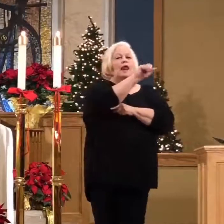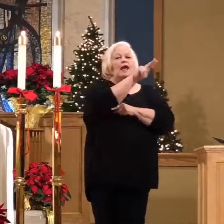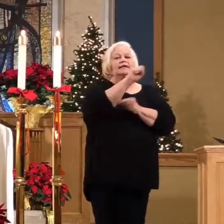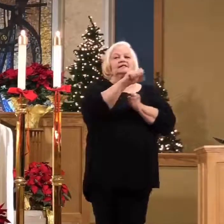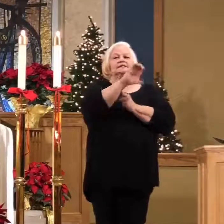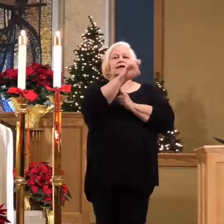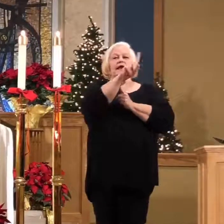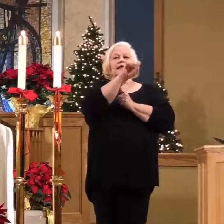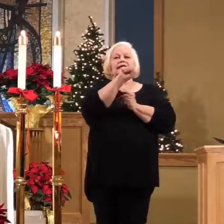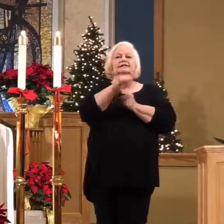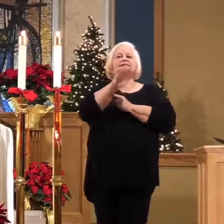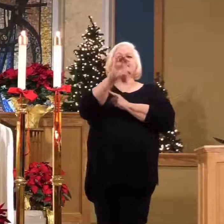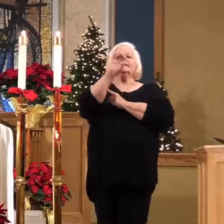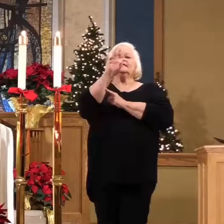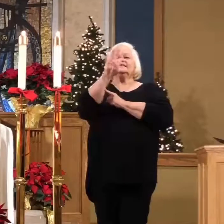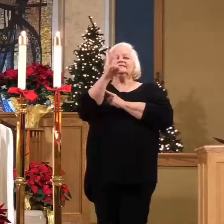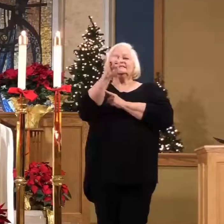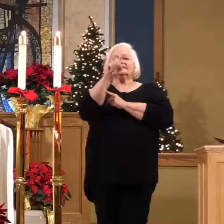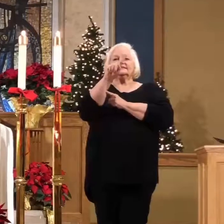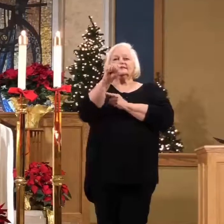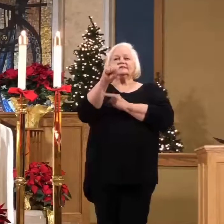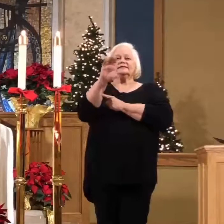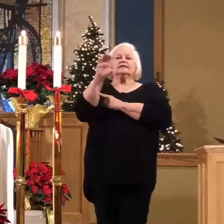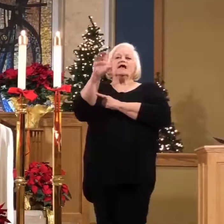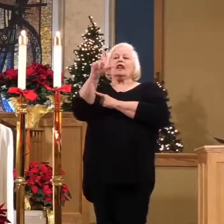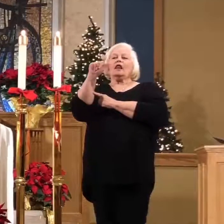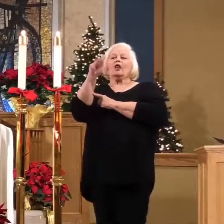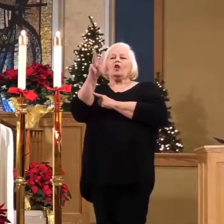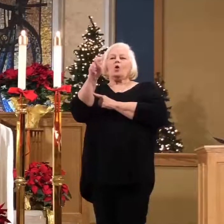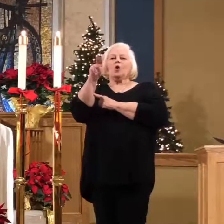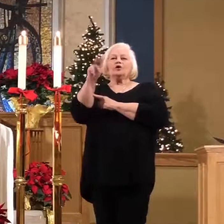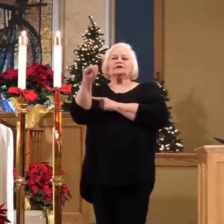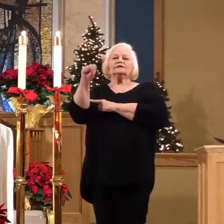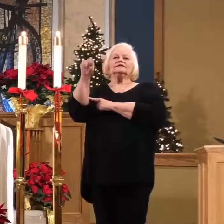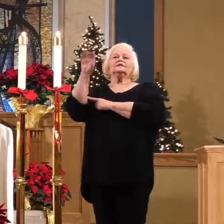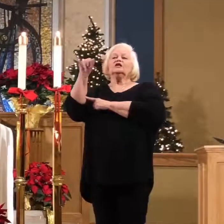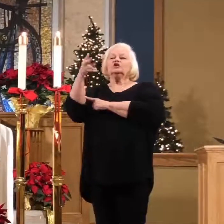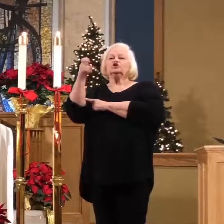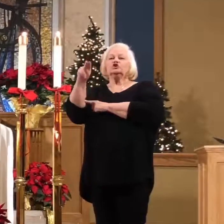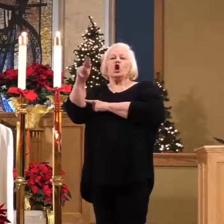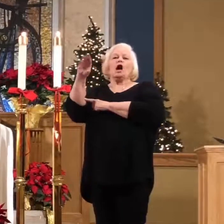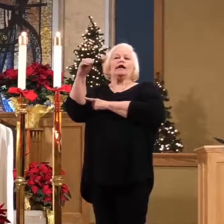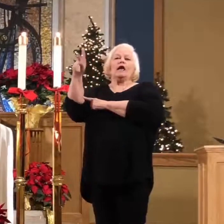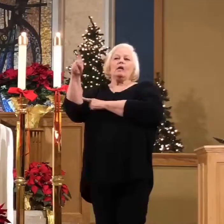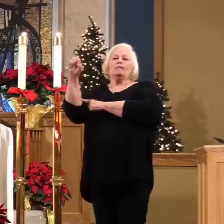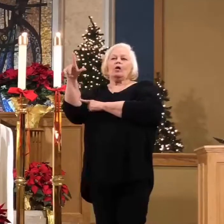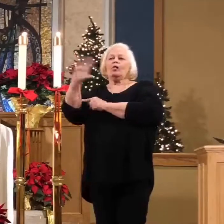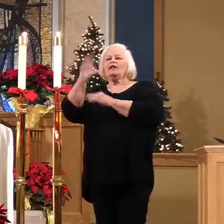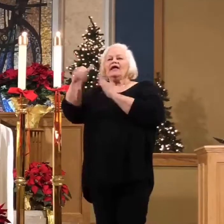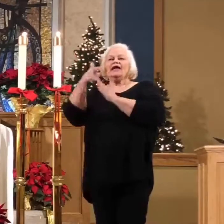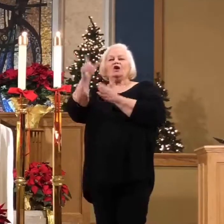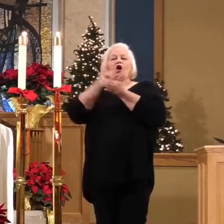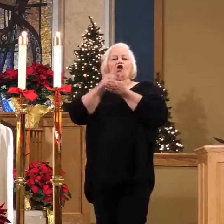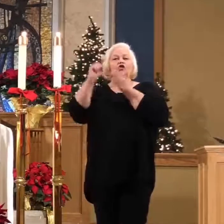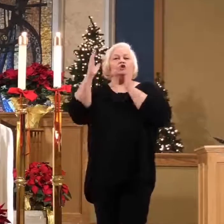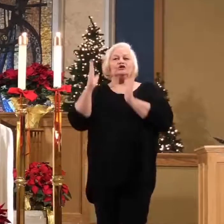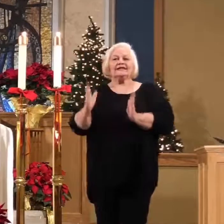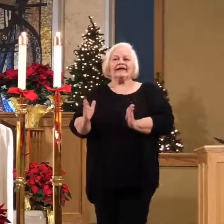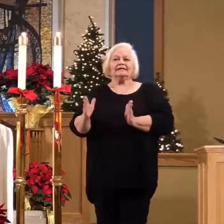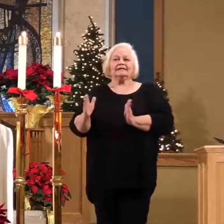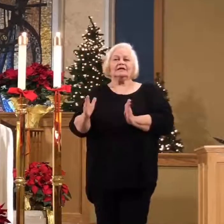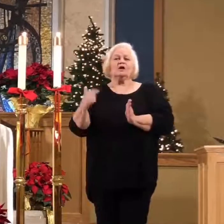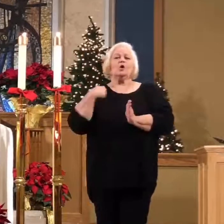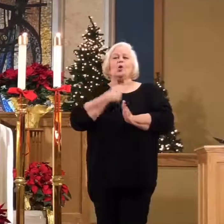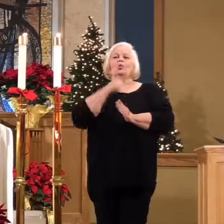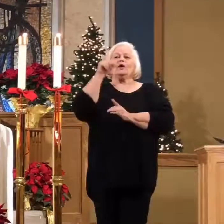Clement, Sixtus, Cornelius, Cyprian, Lawrence, Chrysogonus, John and Paul, Cosmas and Damian, and all your saints.